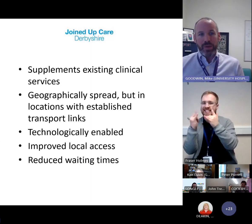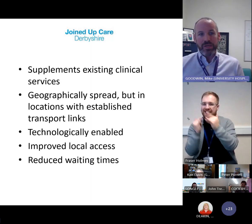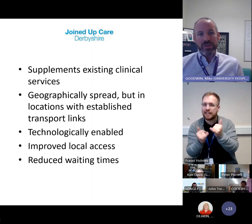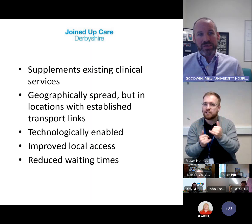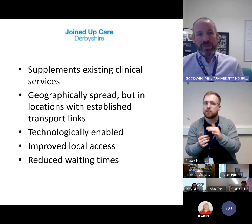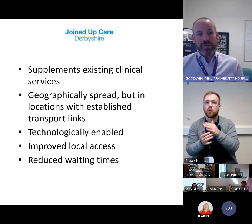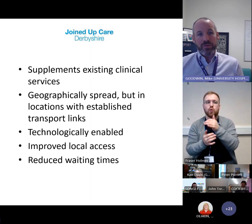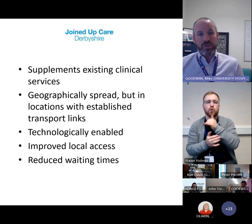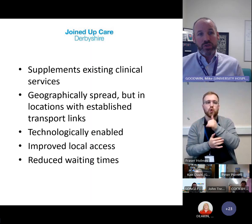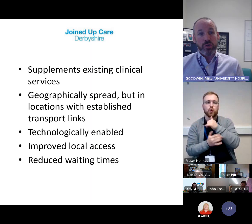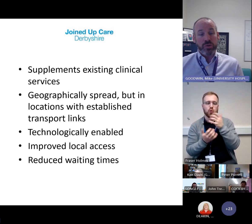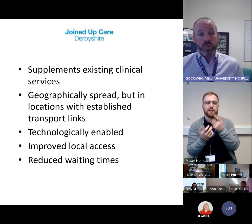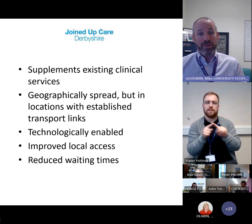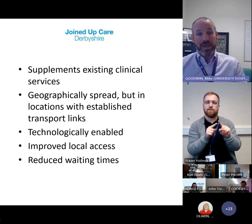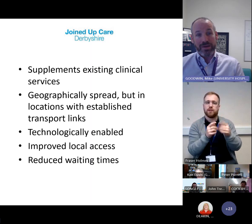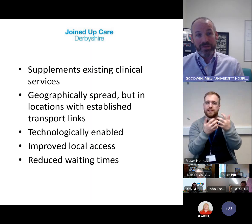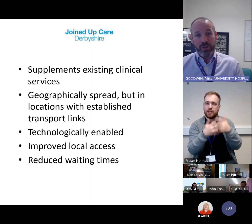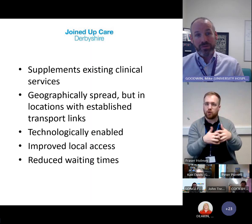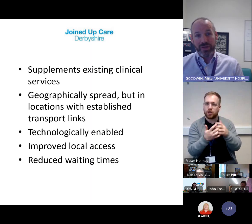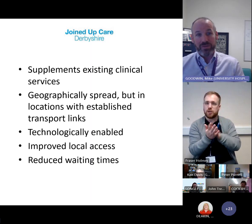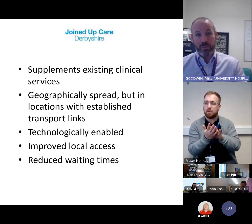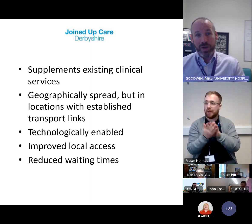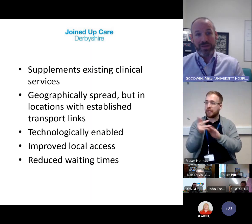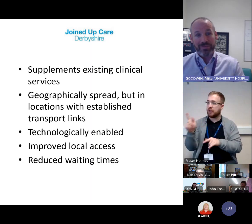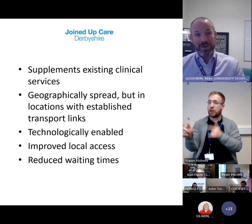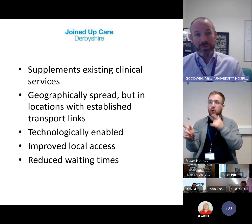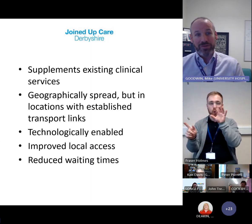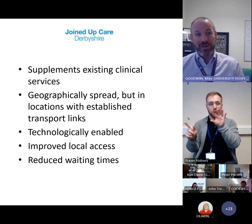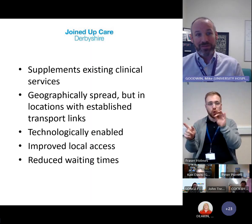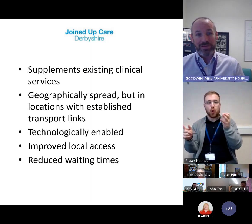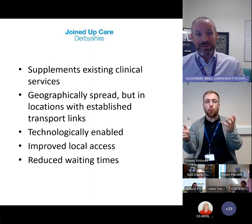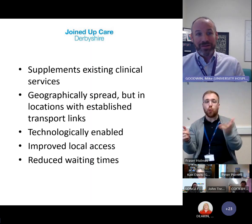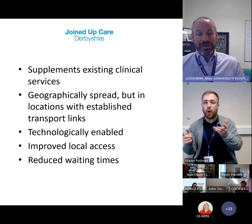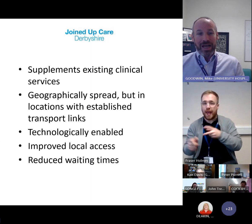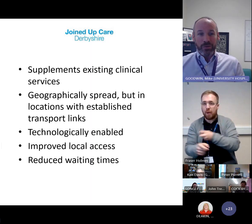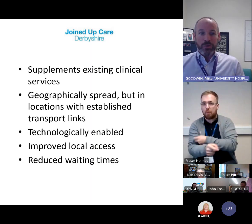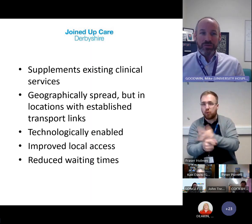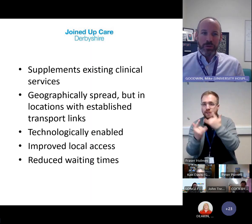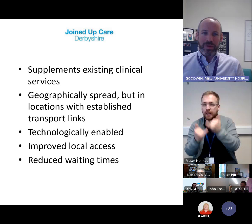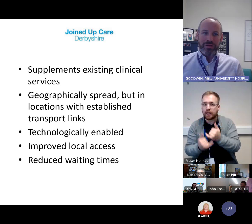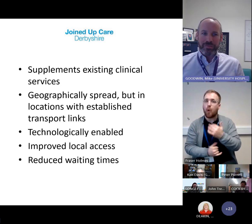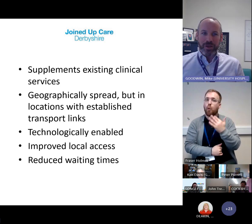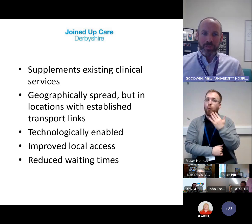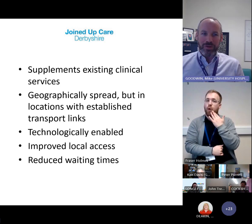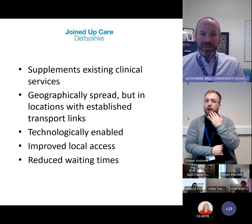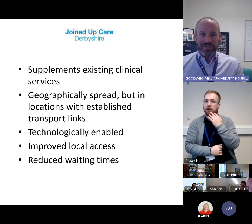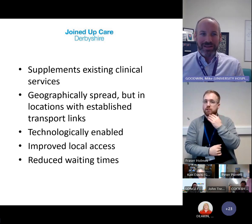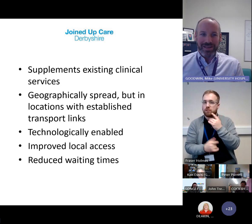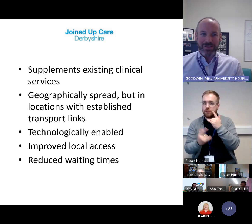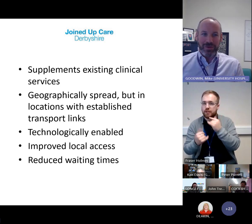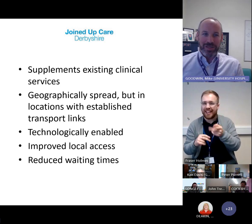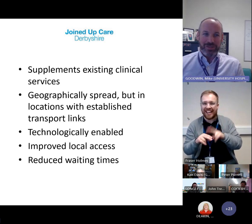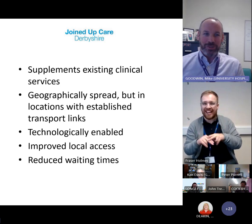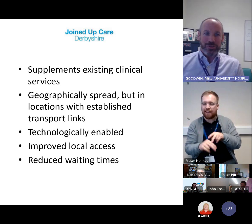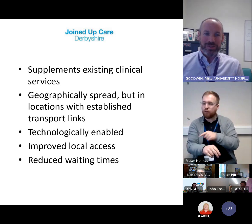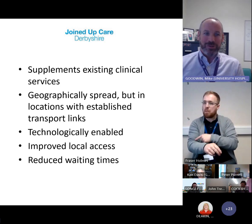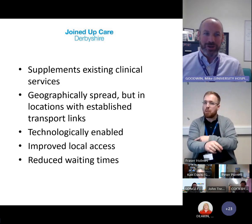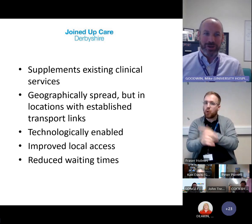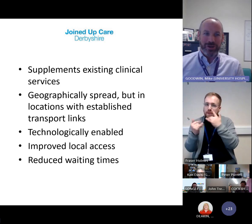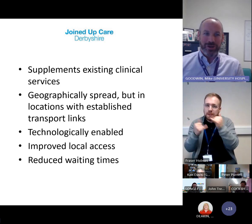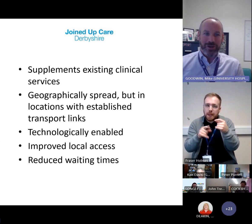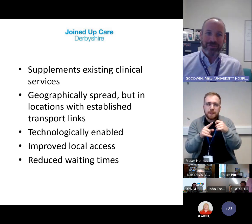enable patients to be able to choose when they have their blood test, where they have their blood test, And also, if they've got a blood test and an X-ray